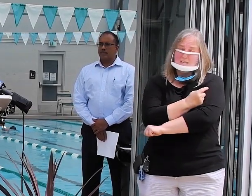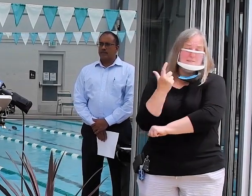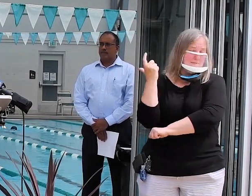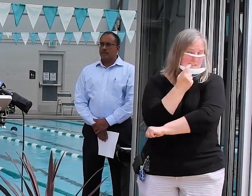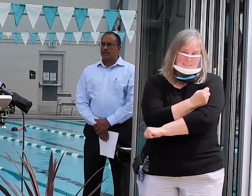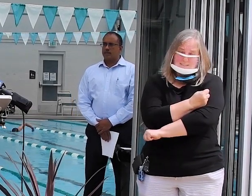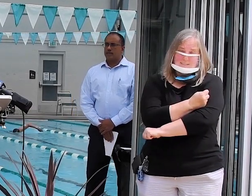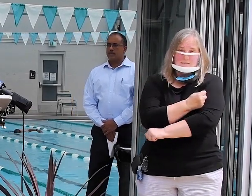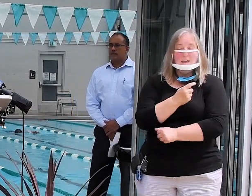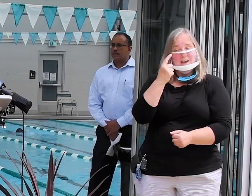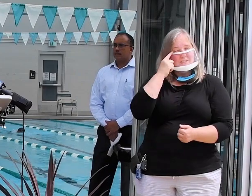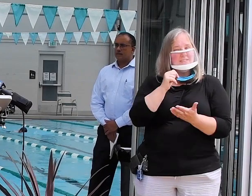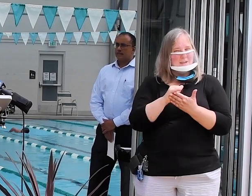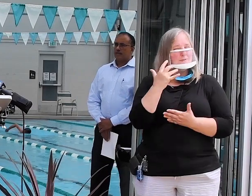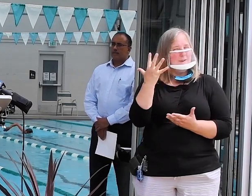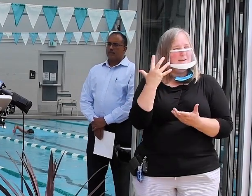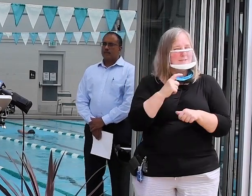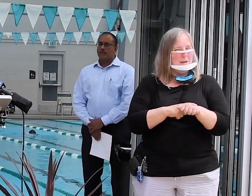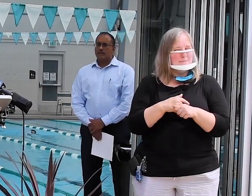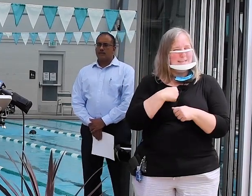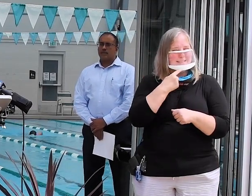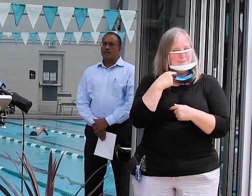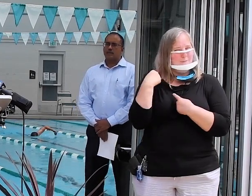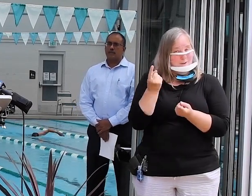getting vaccinated. I think that was 5 times.